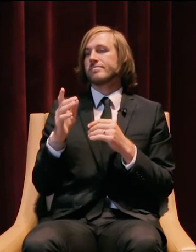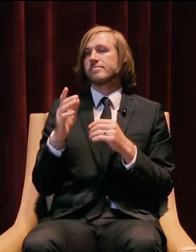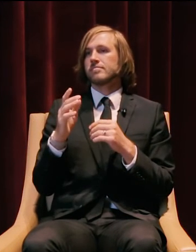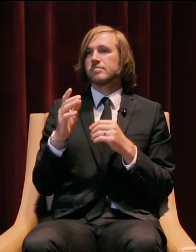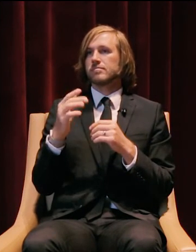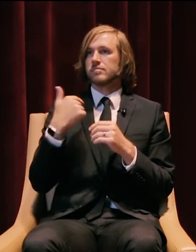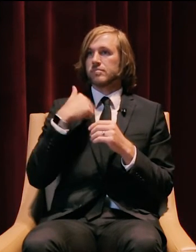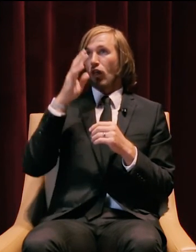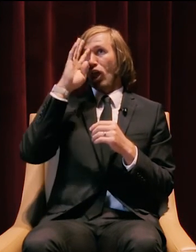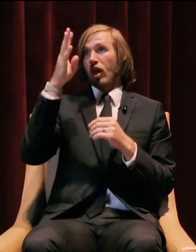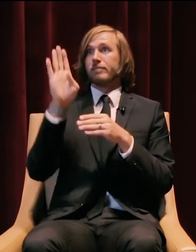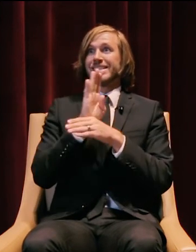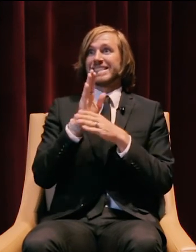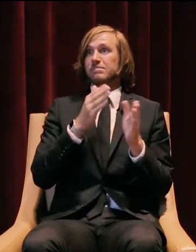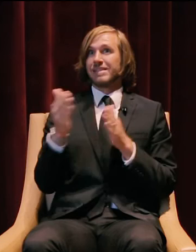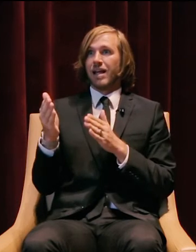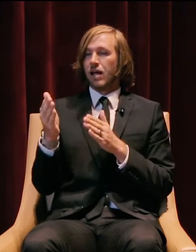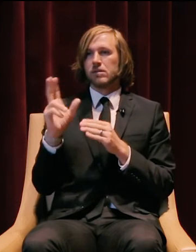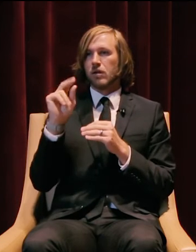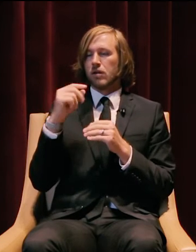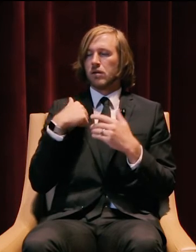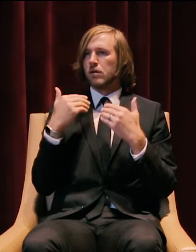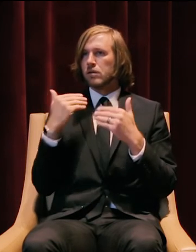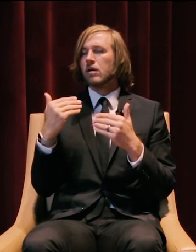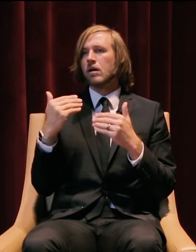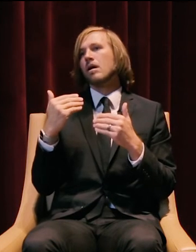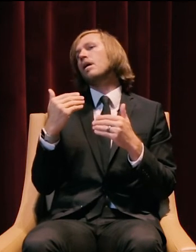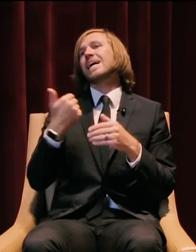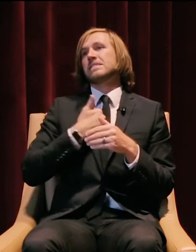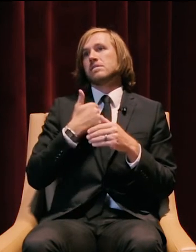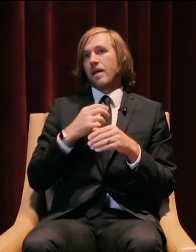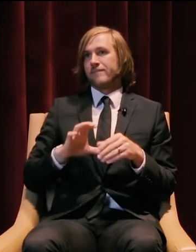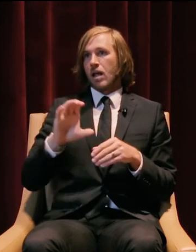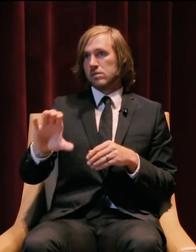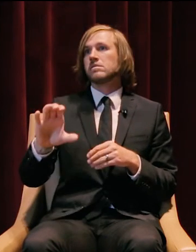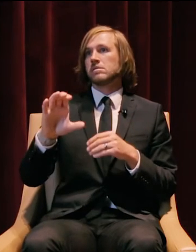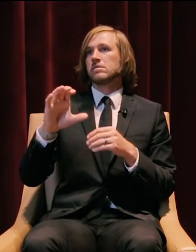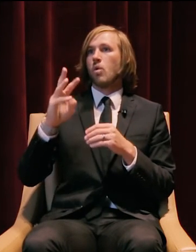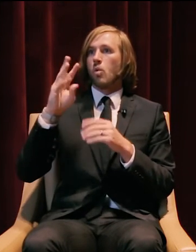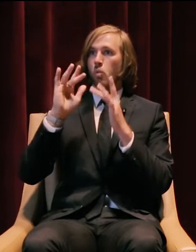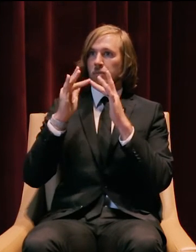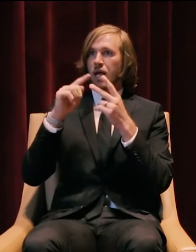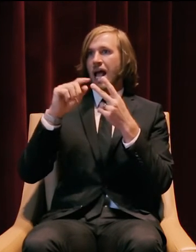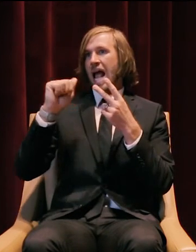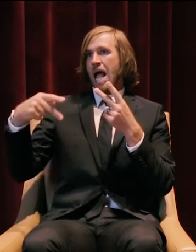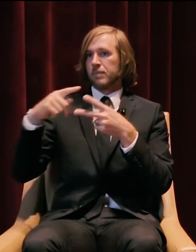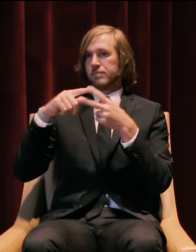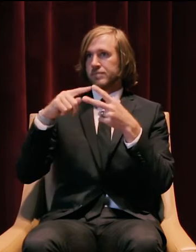than coming up with a business plan, I went ahead, again, self-funded a website and the app.